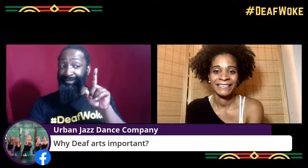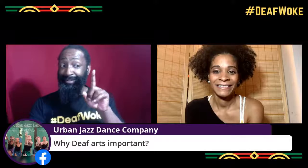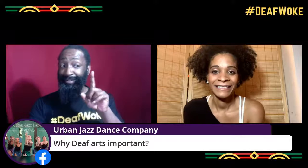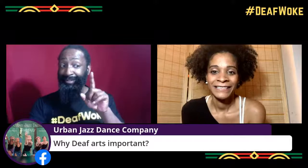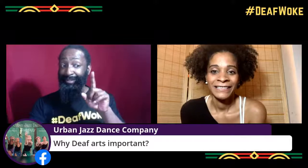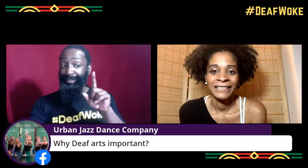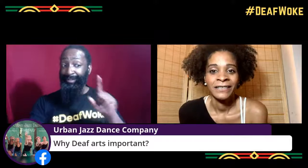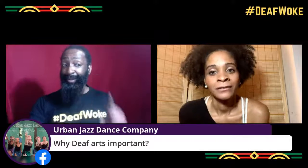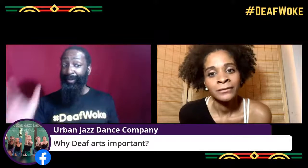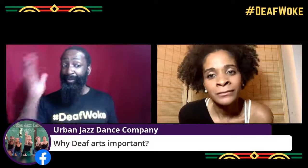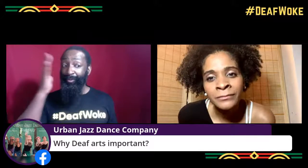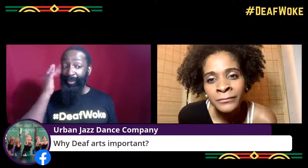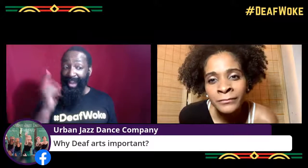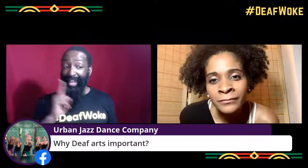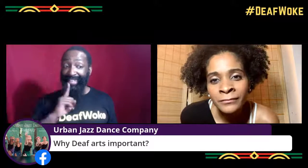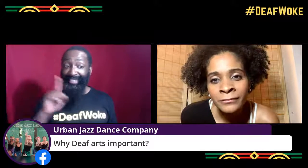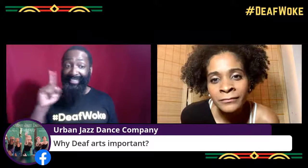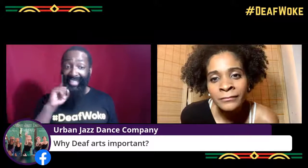change.